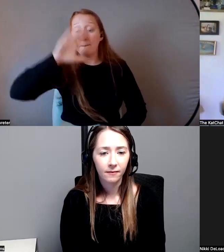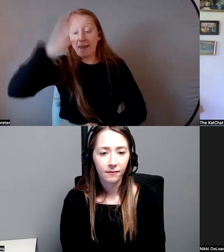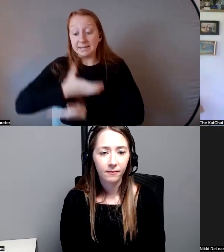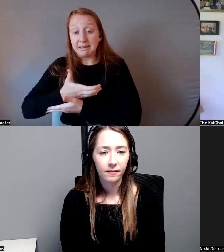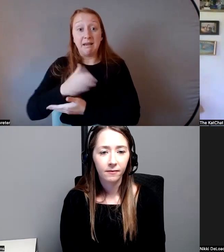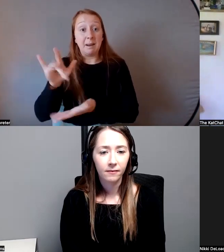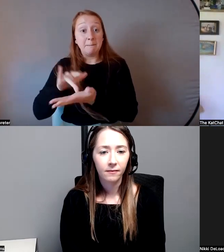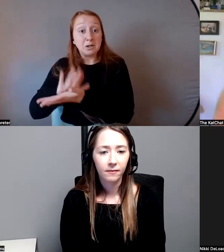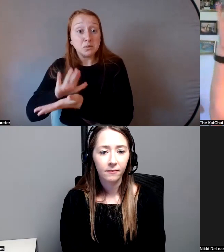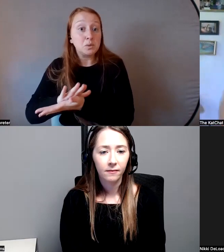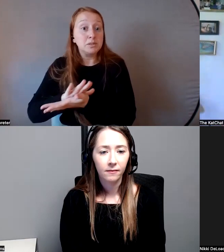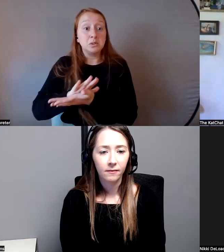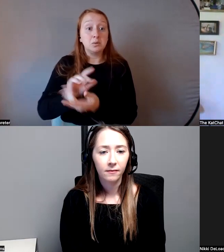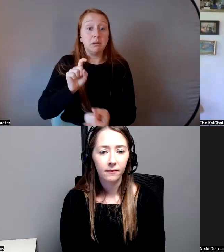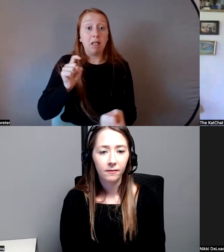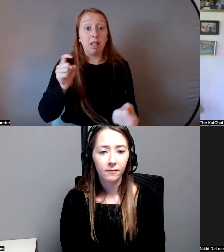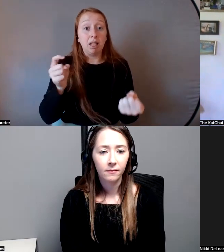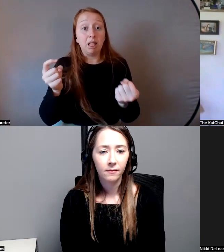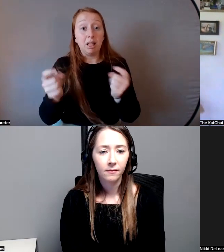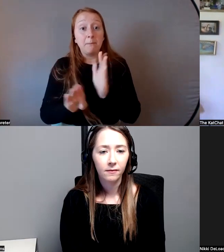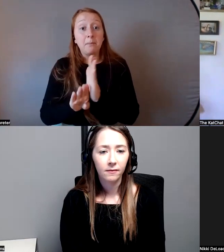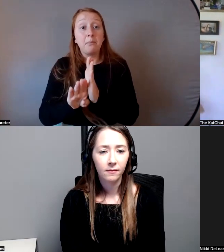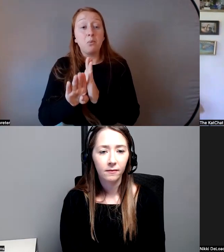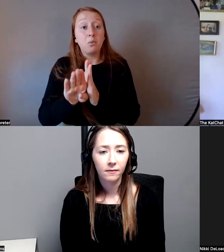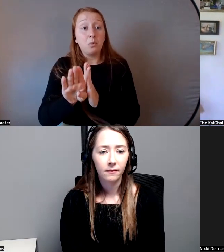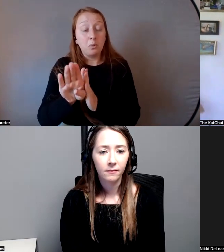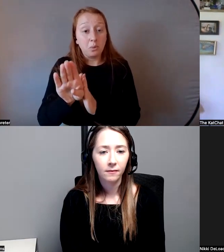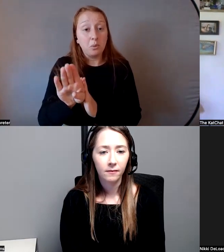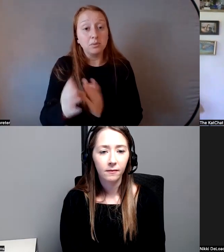changing and making progress as the year passes by.